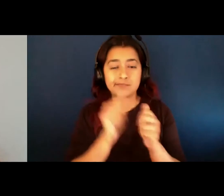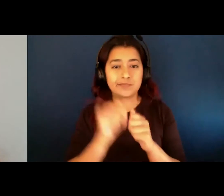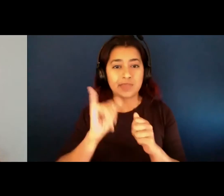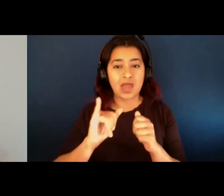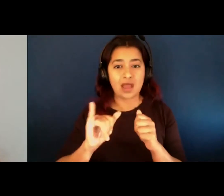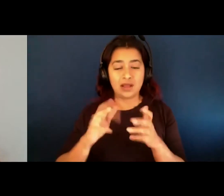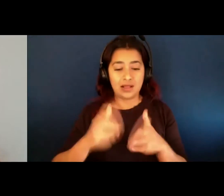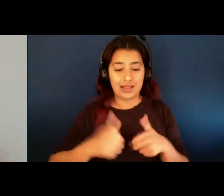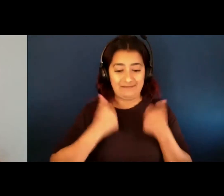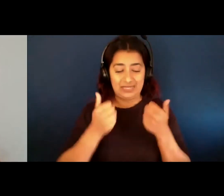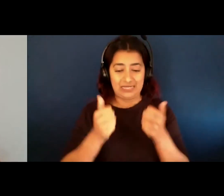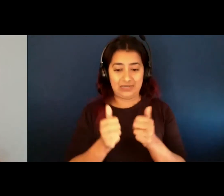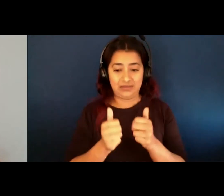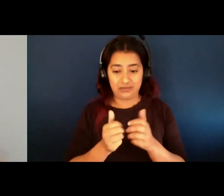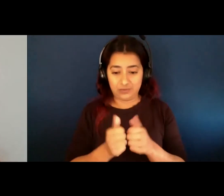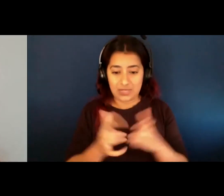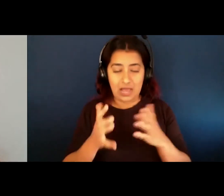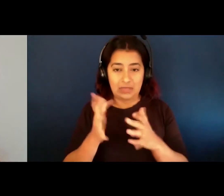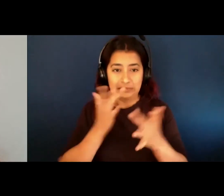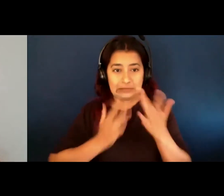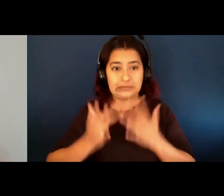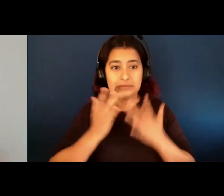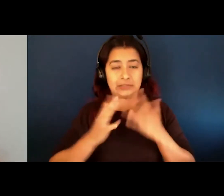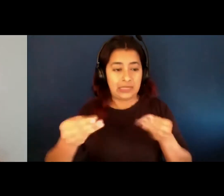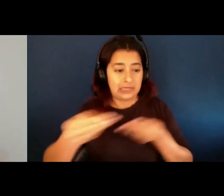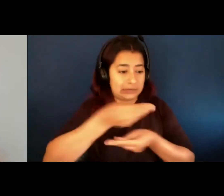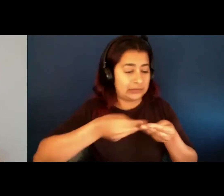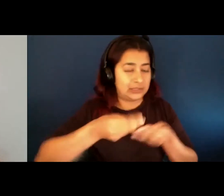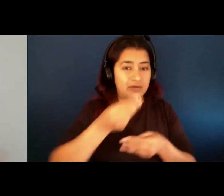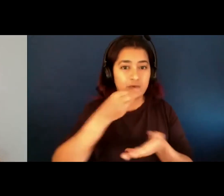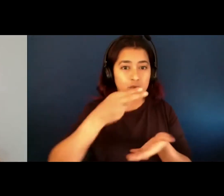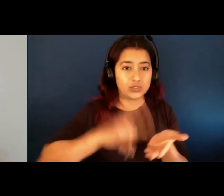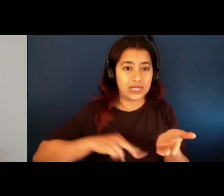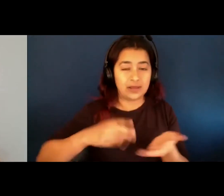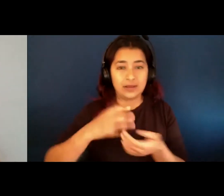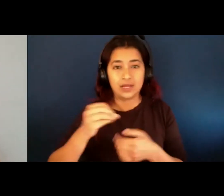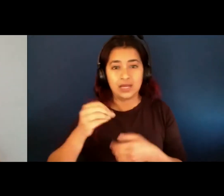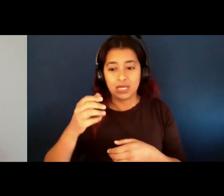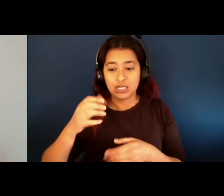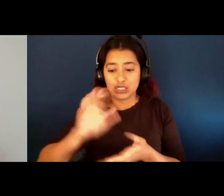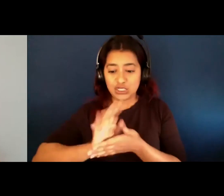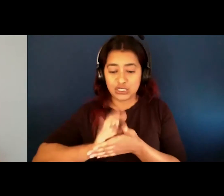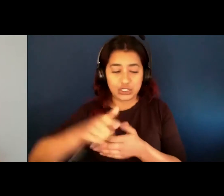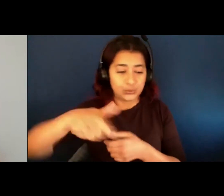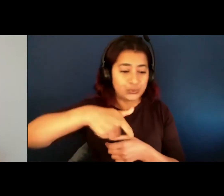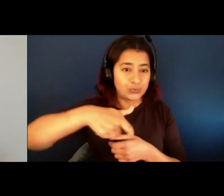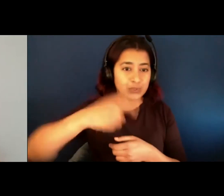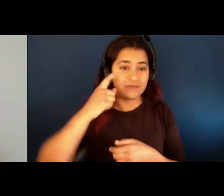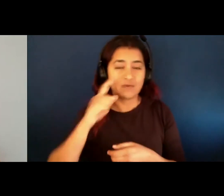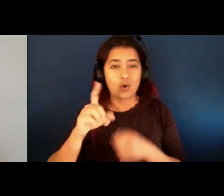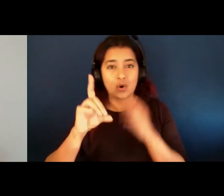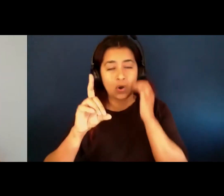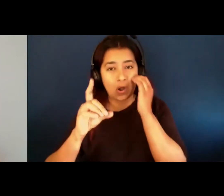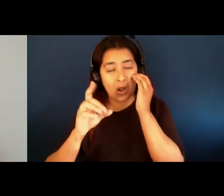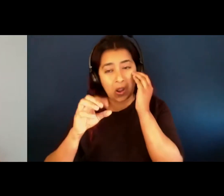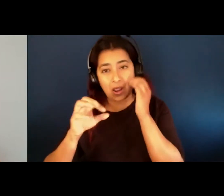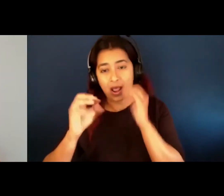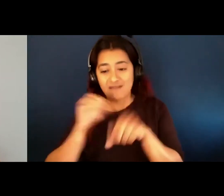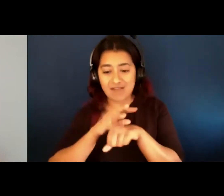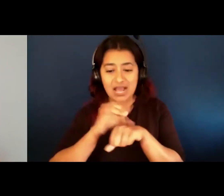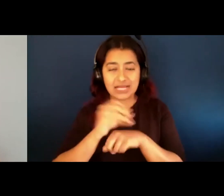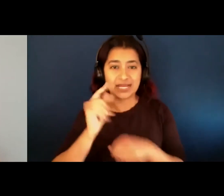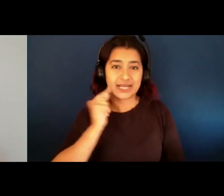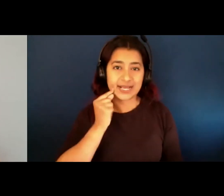living without, swapped their food stamps and whipped cheese for a diet of vices and candy. After each